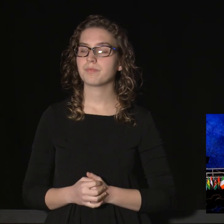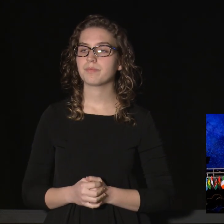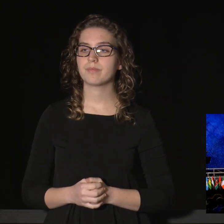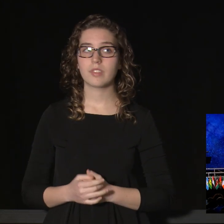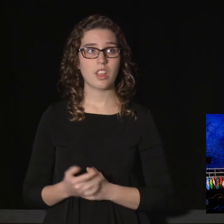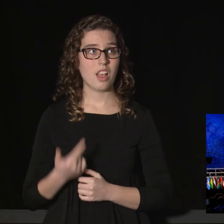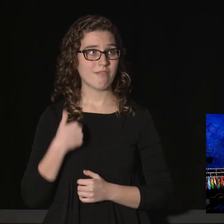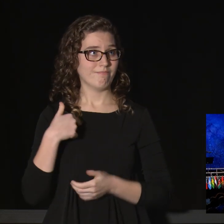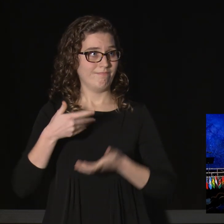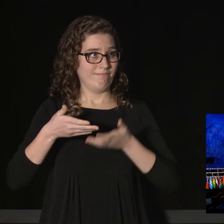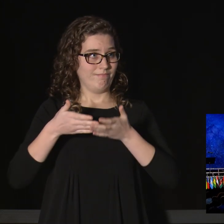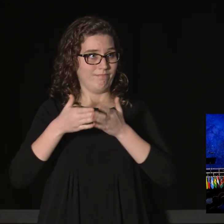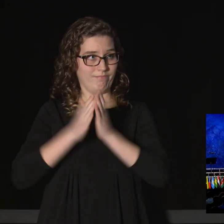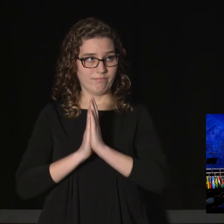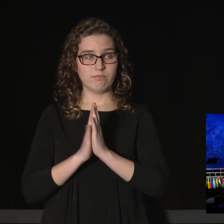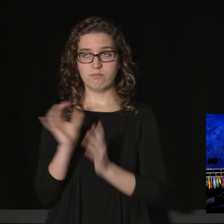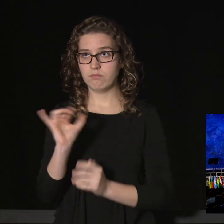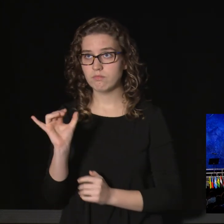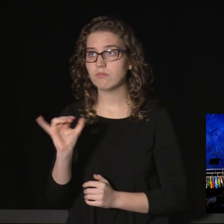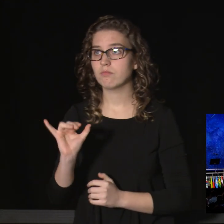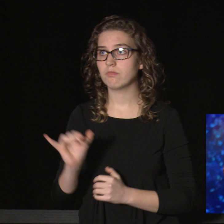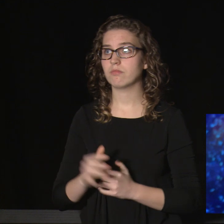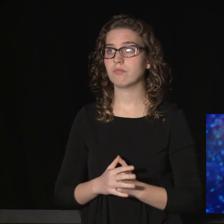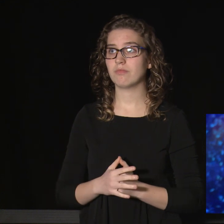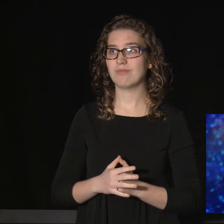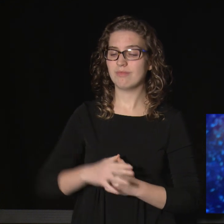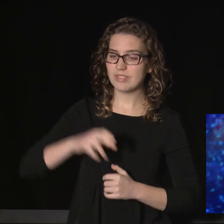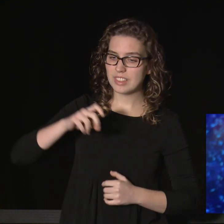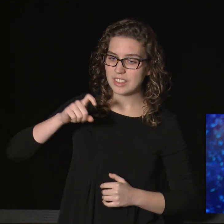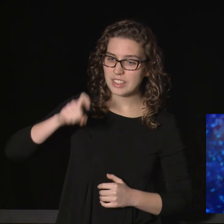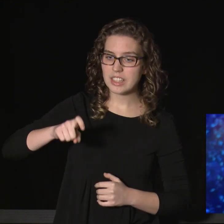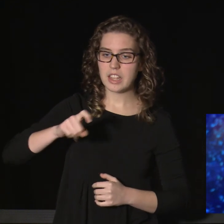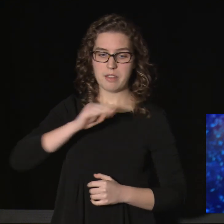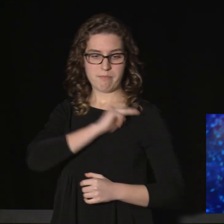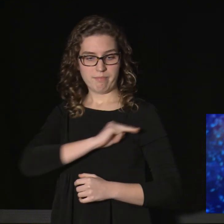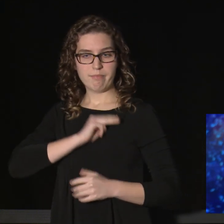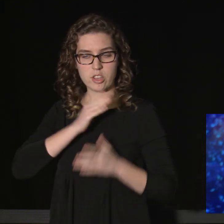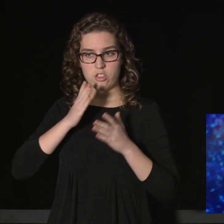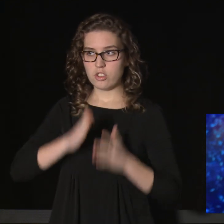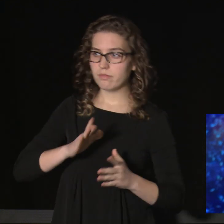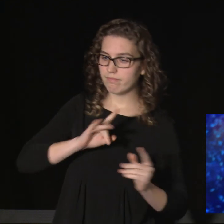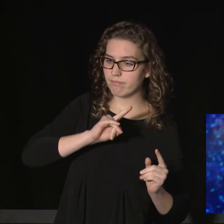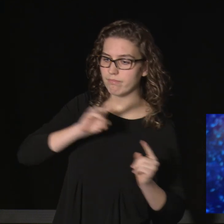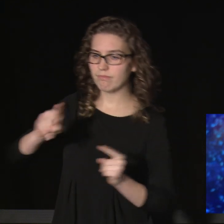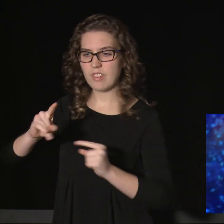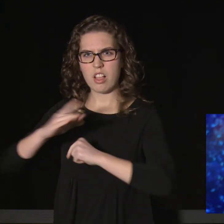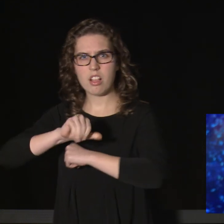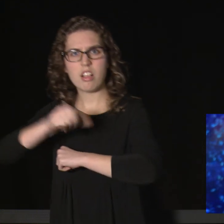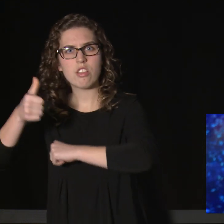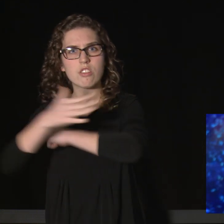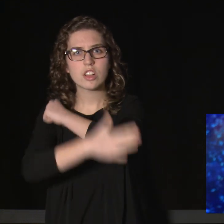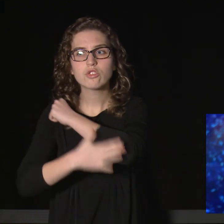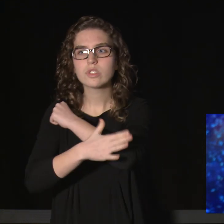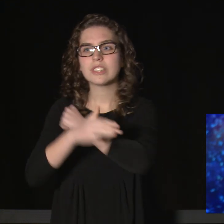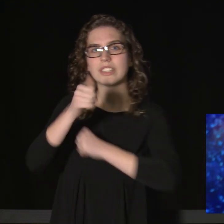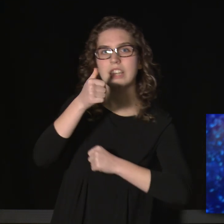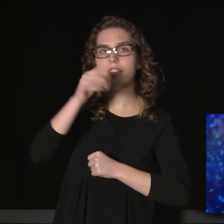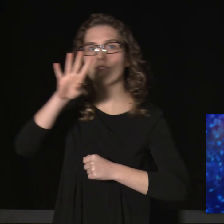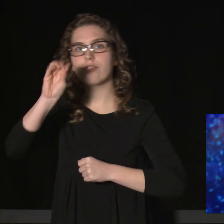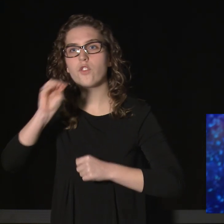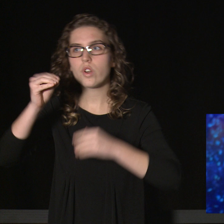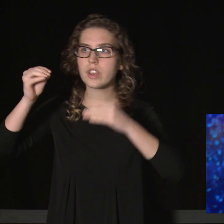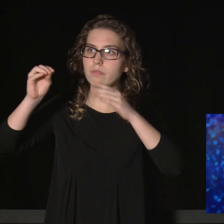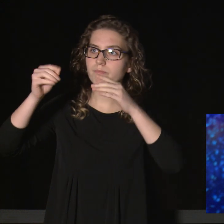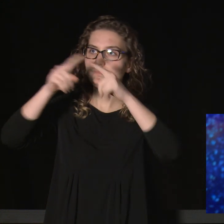and I'm going to make this appeal too. We need missionaries to go overseas, the 1040 window, yes, all of that, but we also